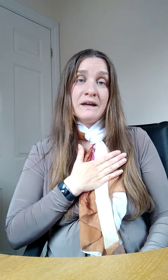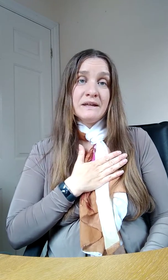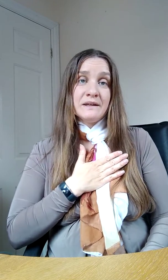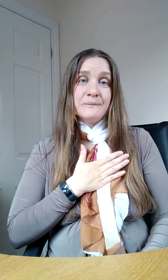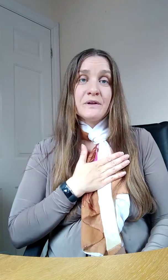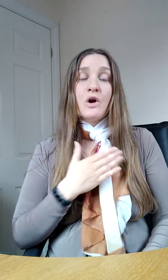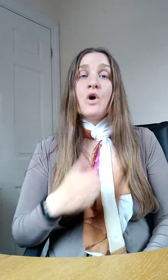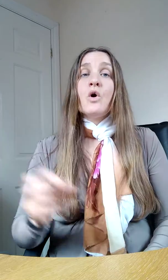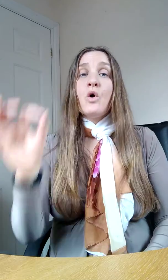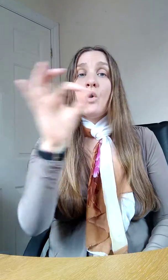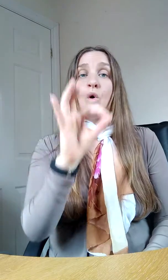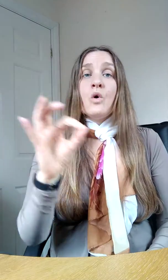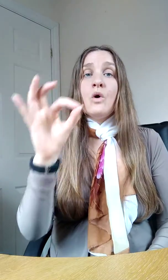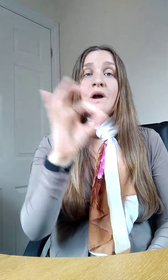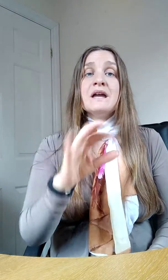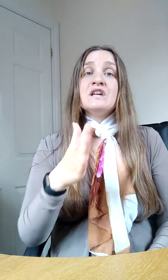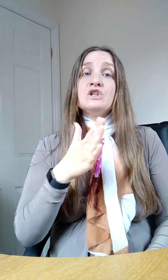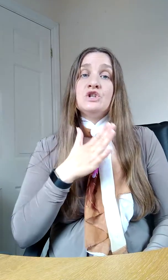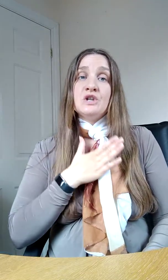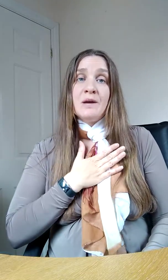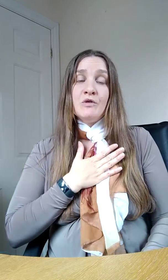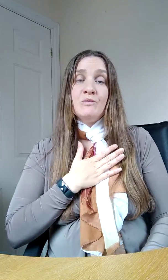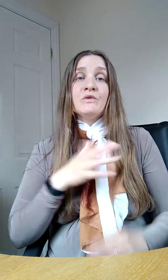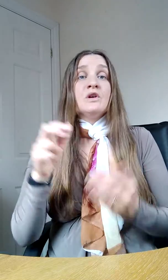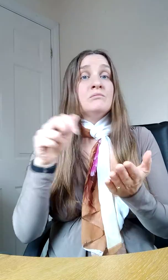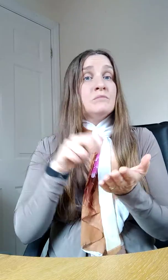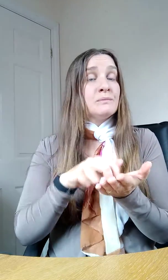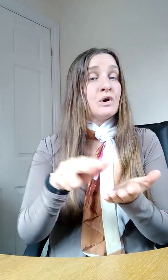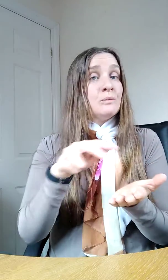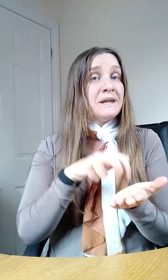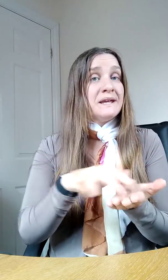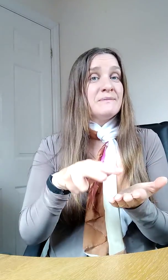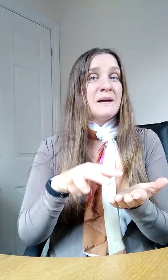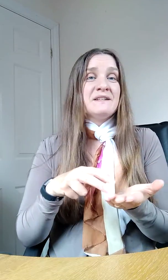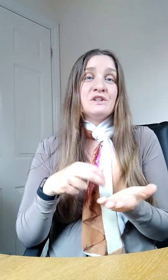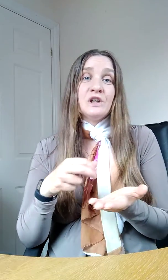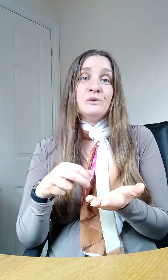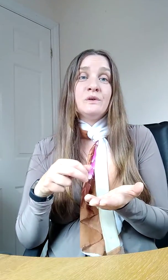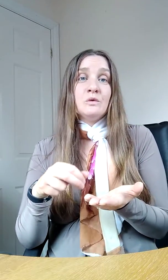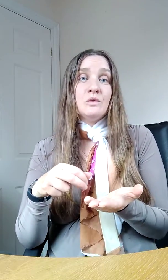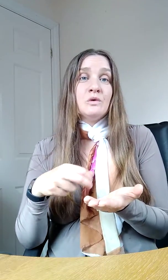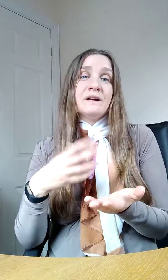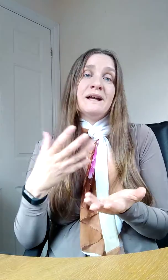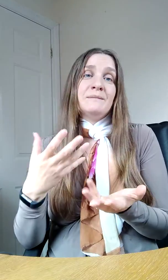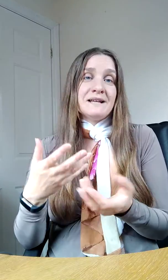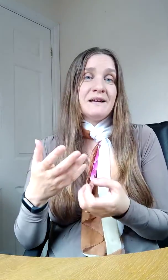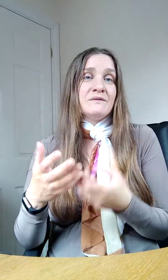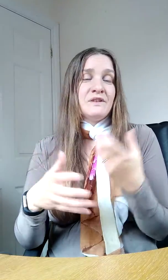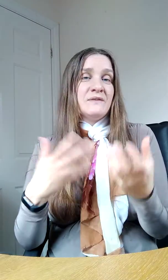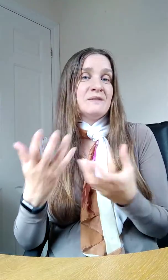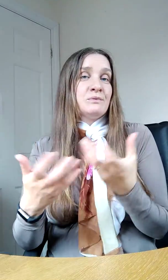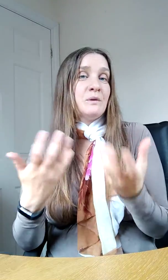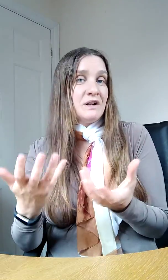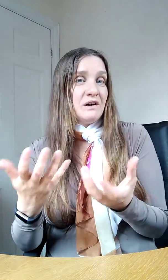like. Oh, j'aime me promener. That means to go for a walk, think of it as promenade,